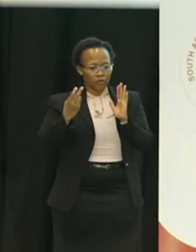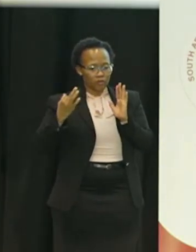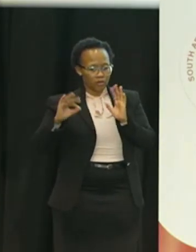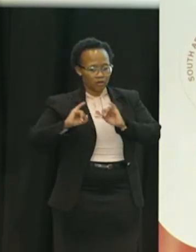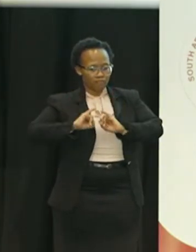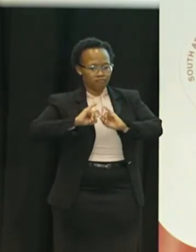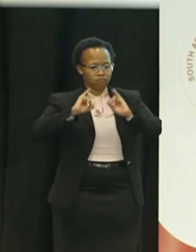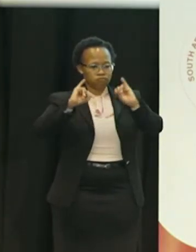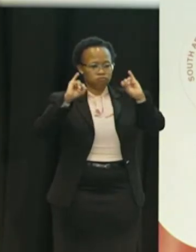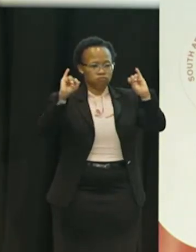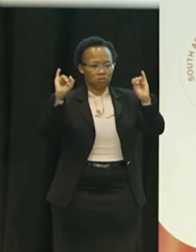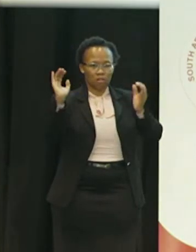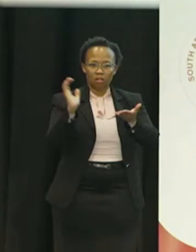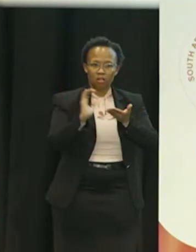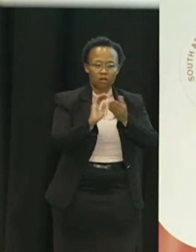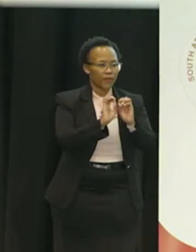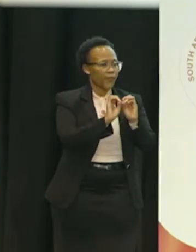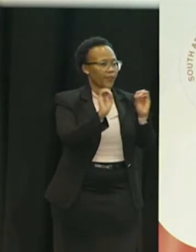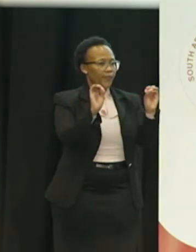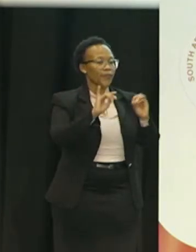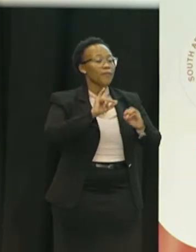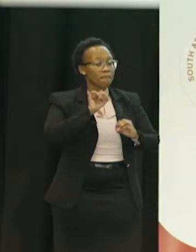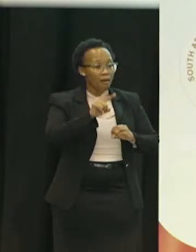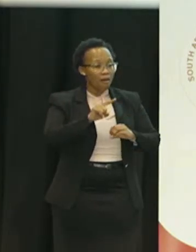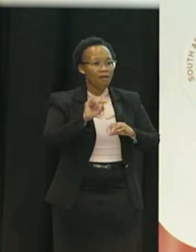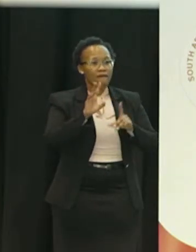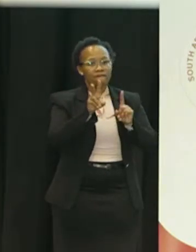that people face.